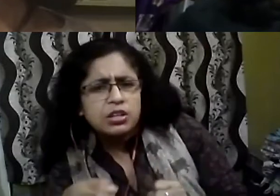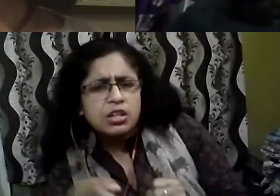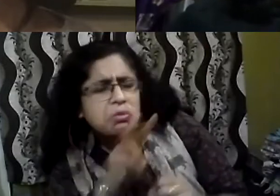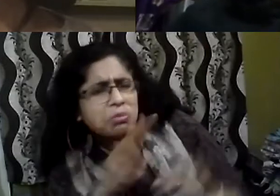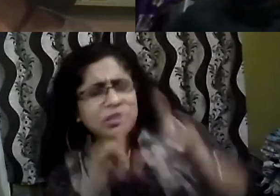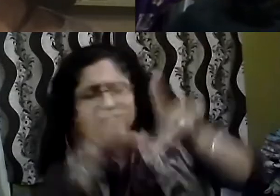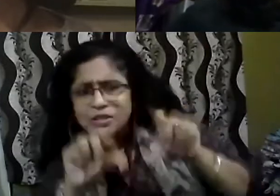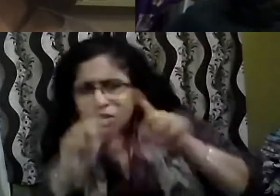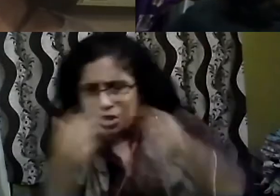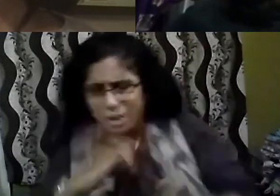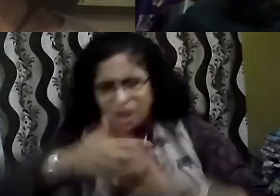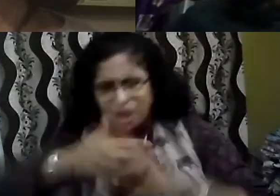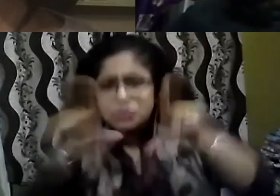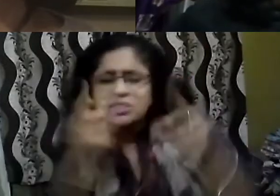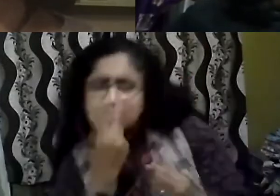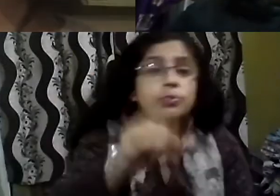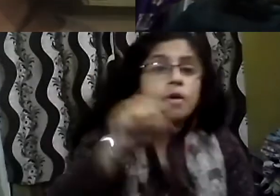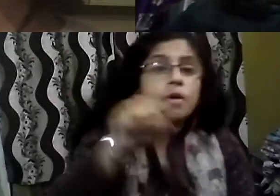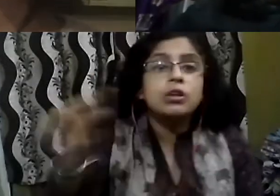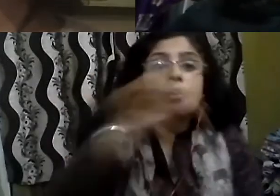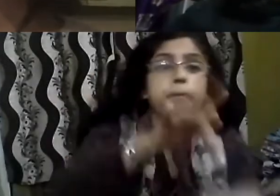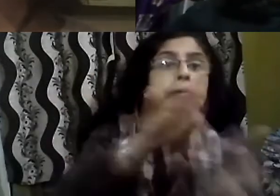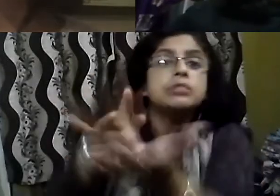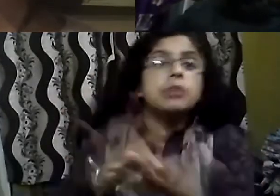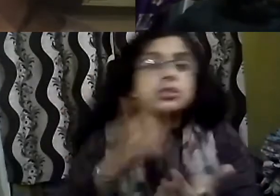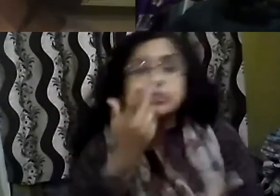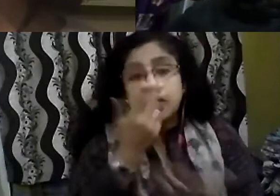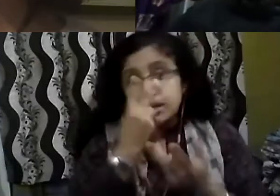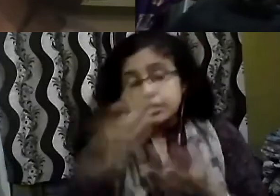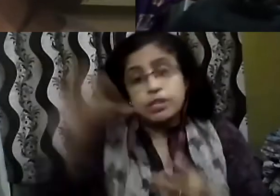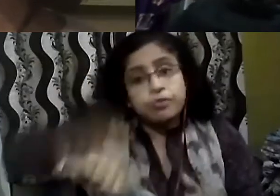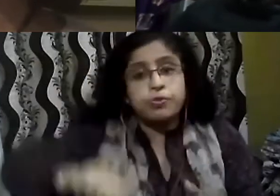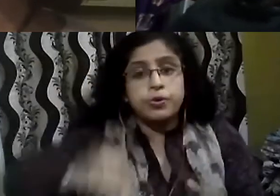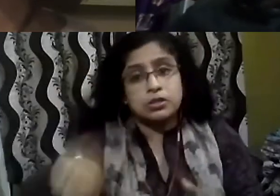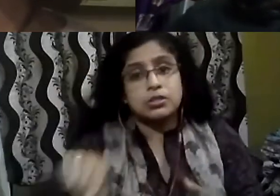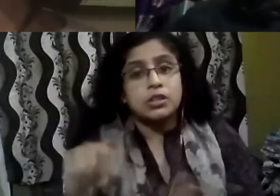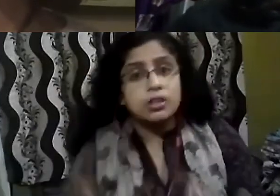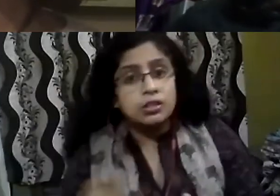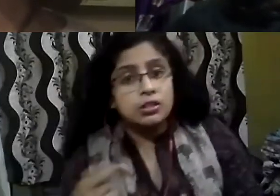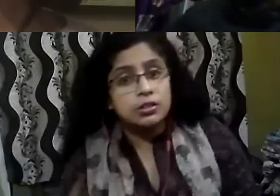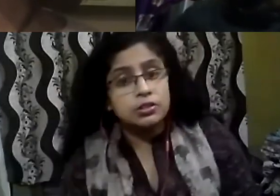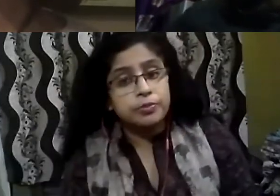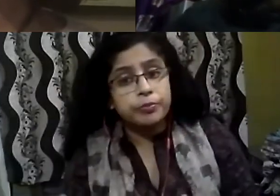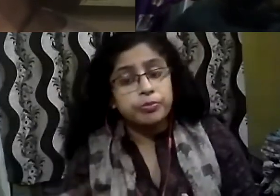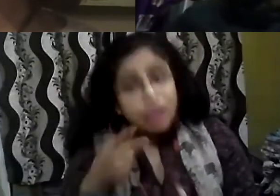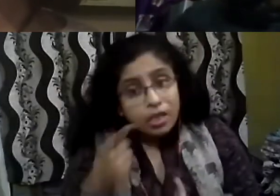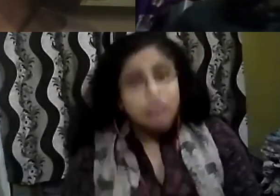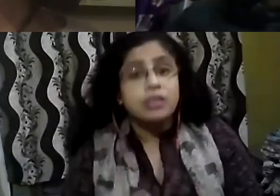screen and he can't use the mouse. The adaptation is we can make